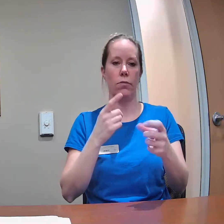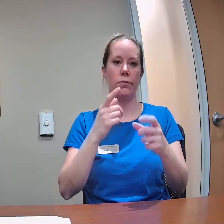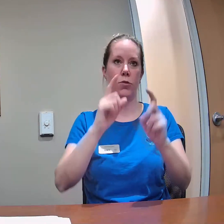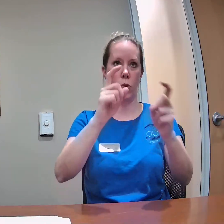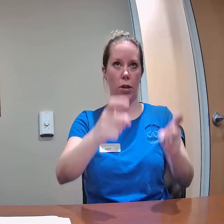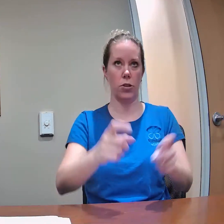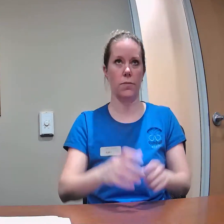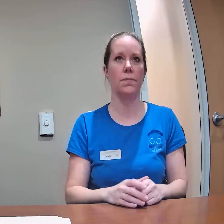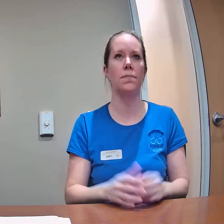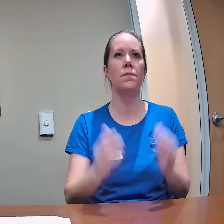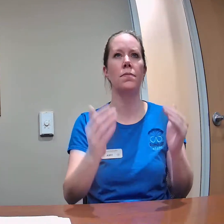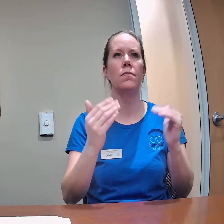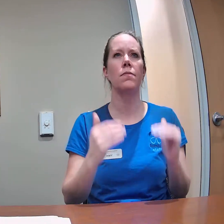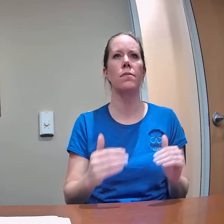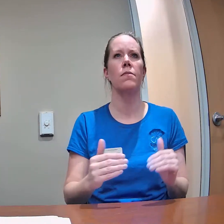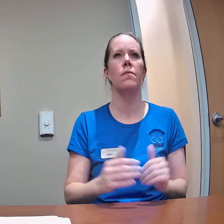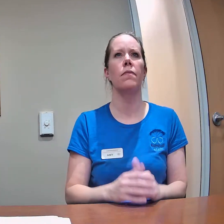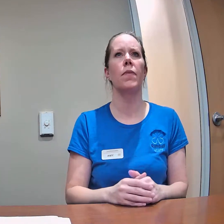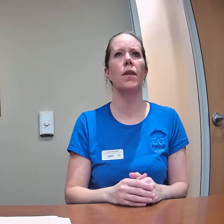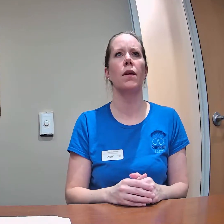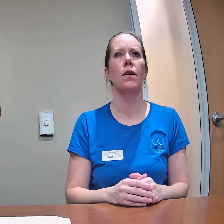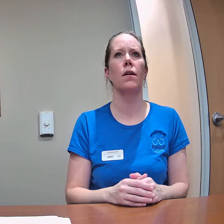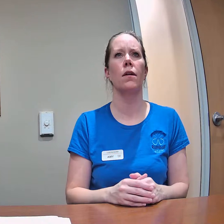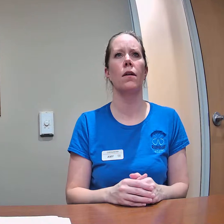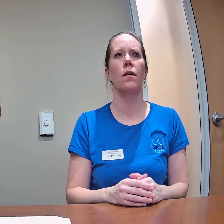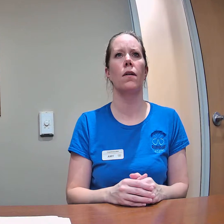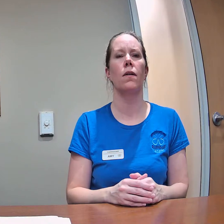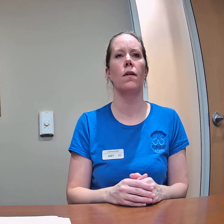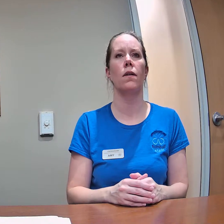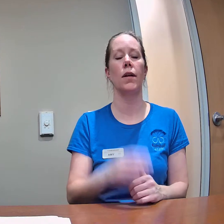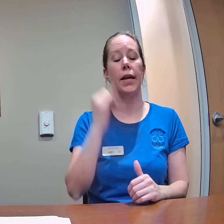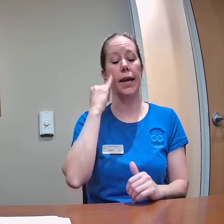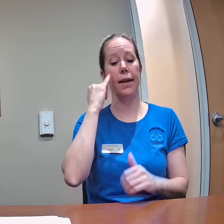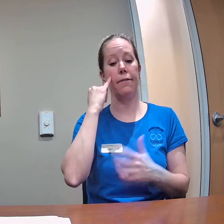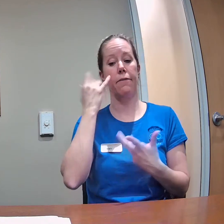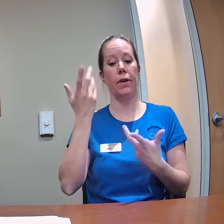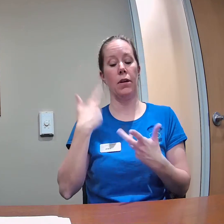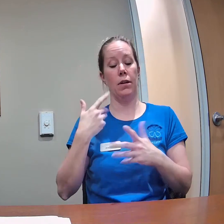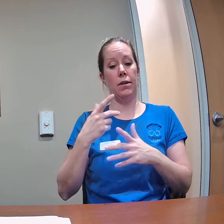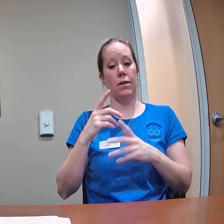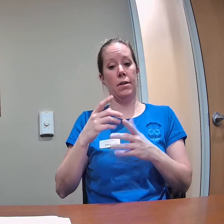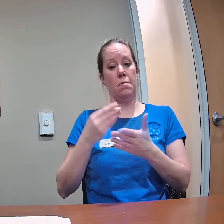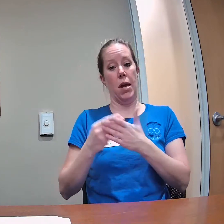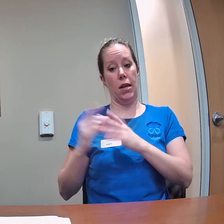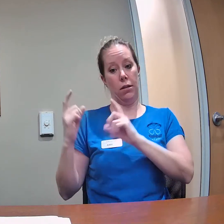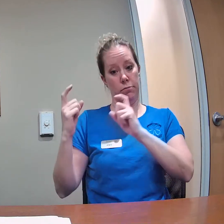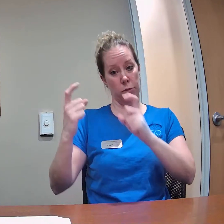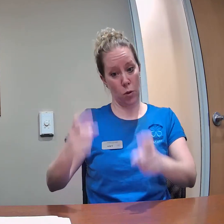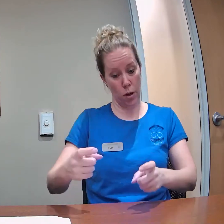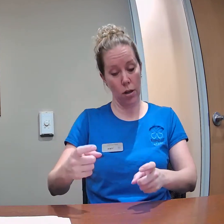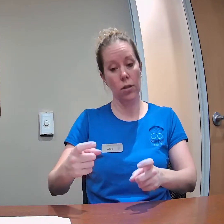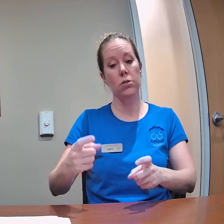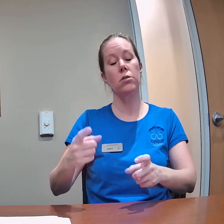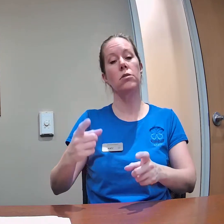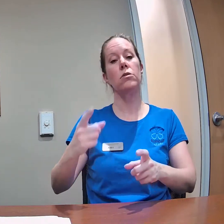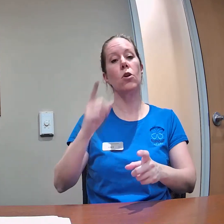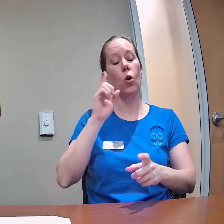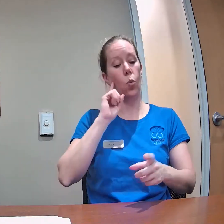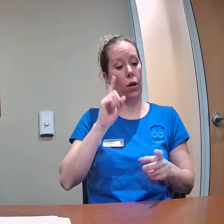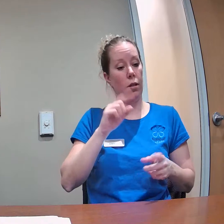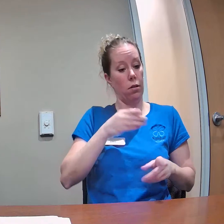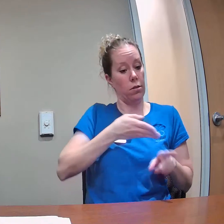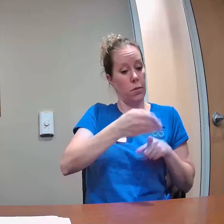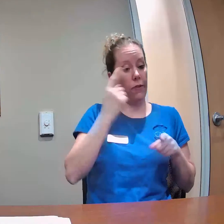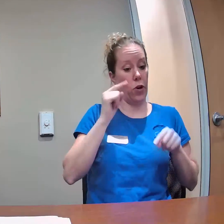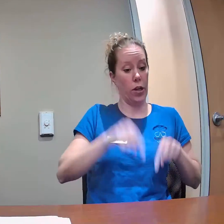Will donations made to the foundation come back to the Barrie Bob Rumble home? They will. If you put on the check, you